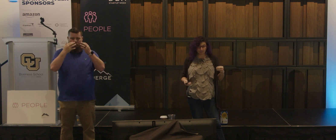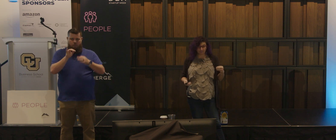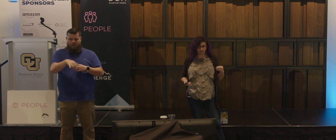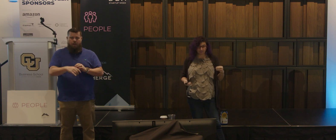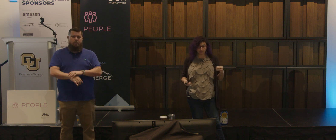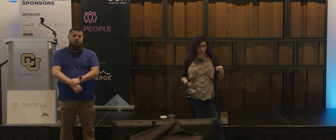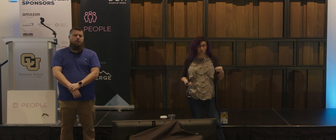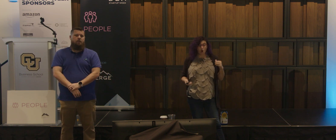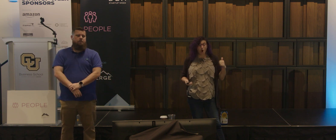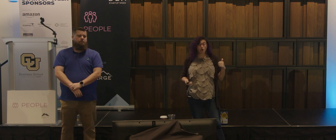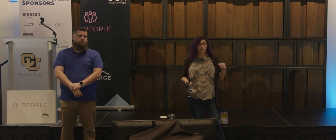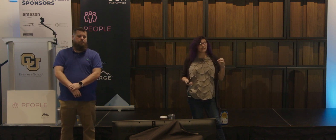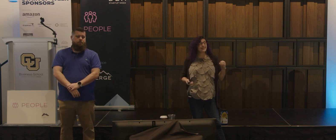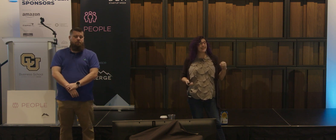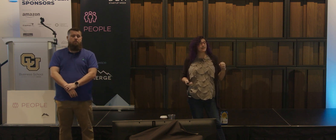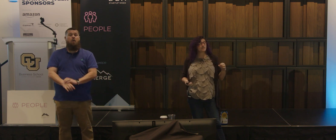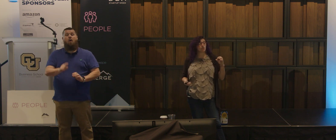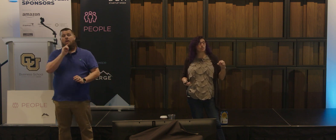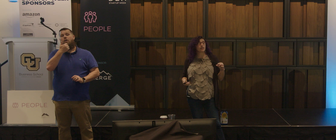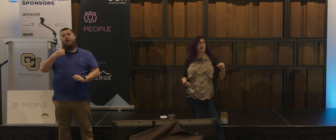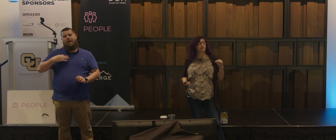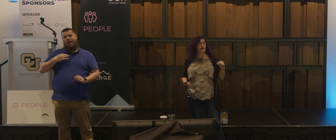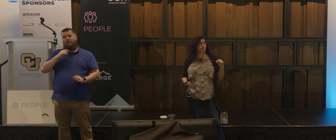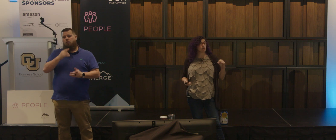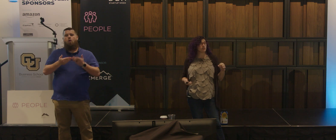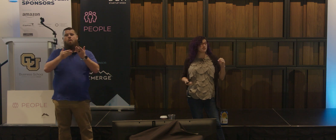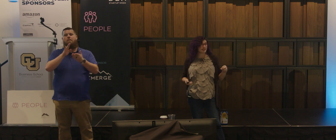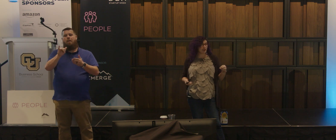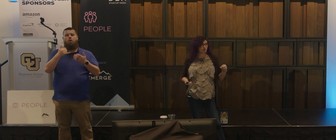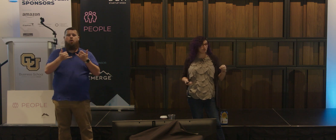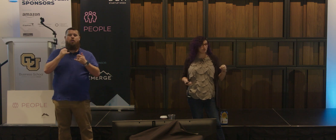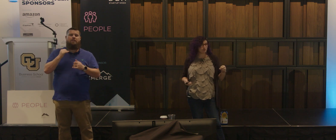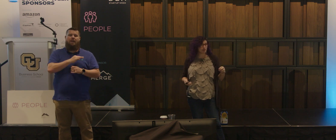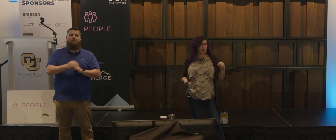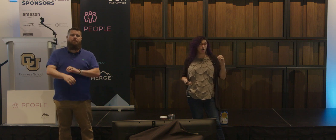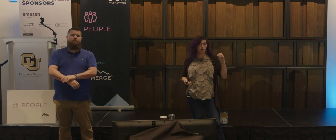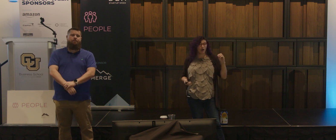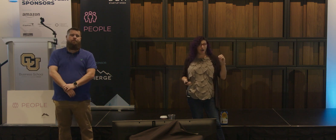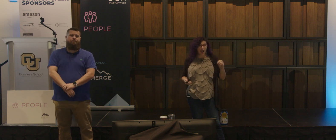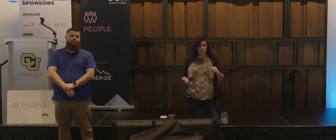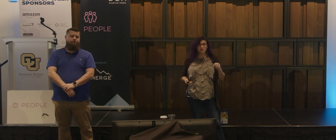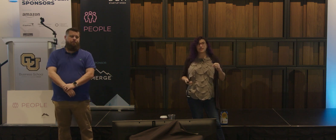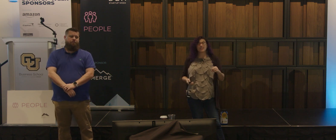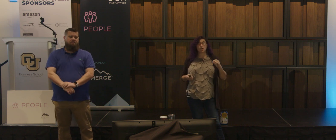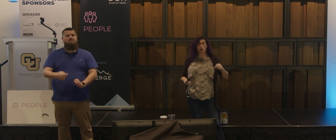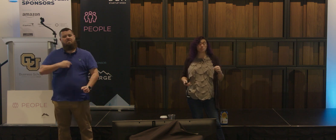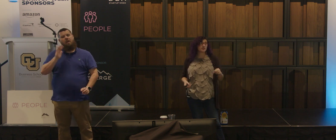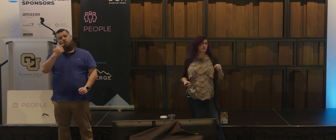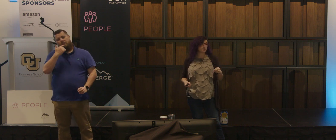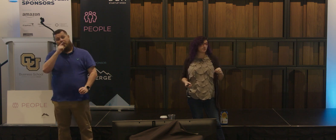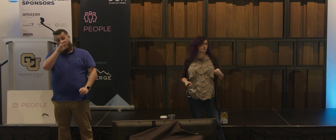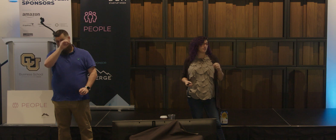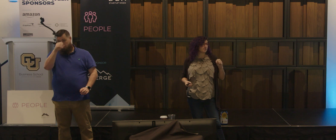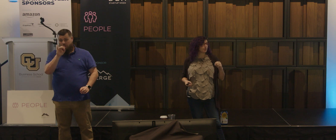it? Are there any candidates that are recommended by your current staff? I would say in